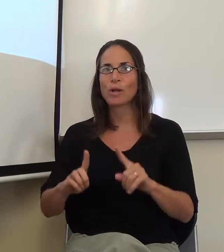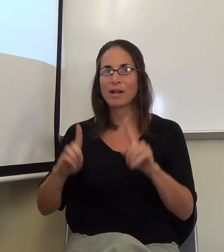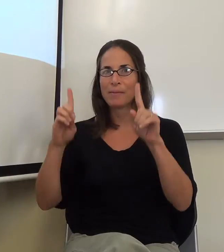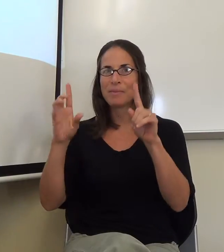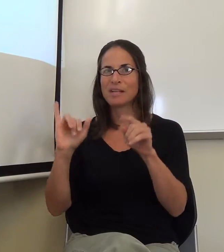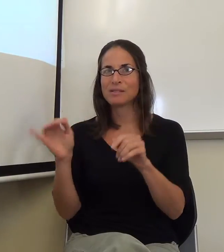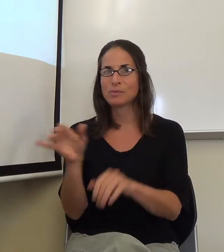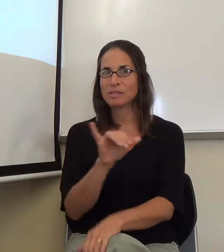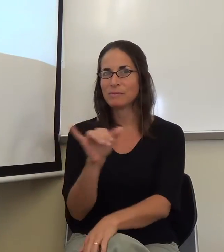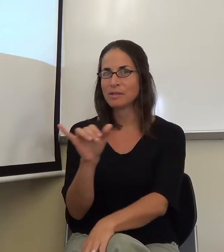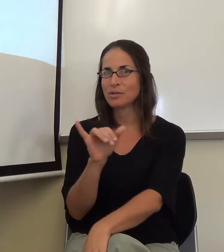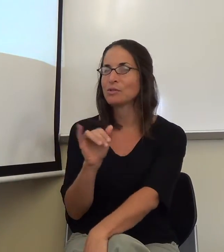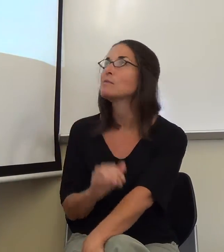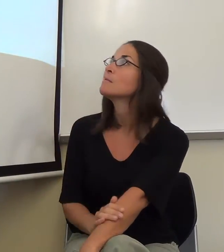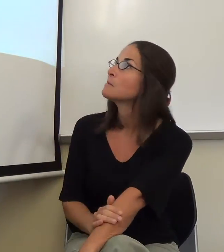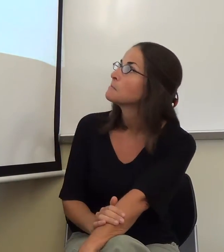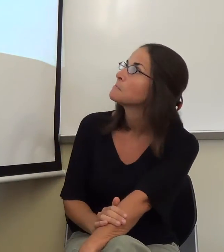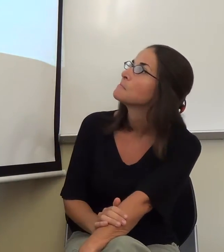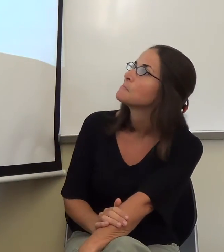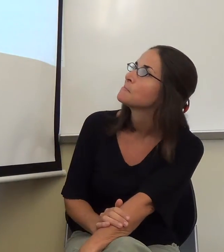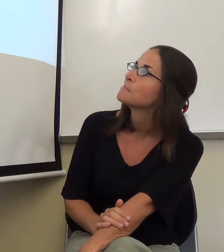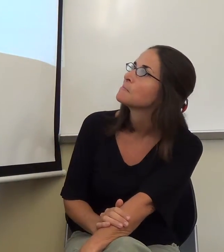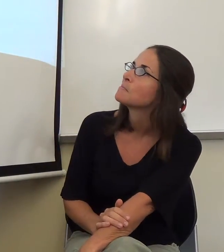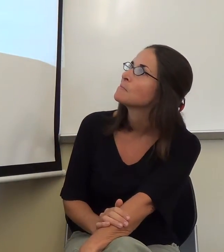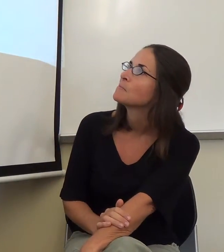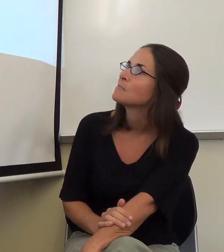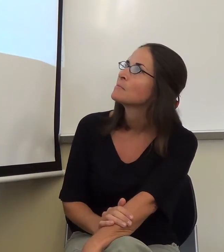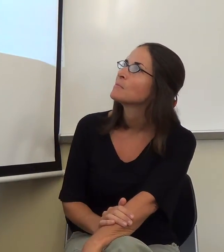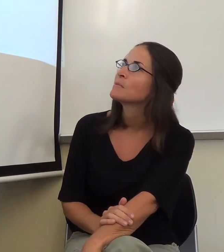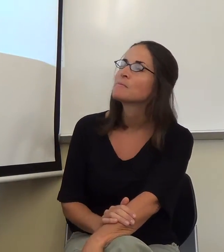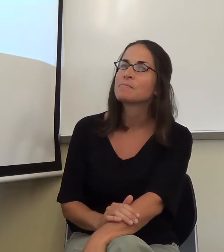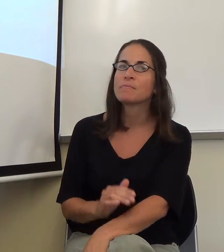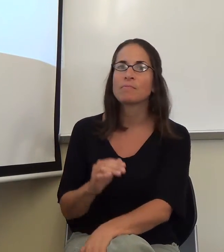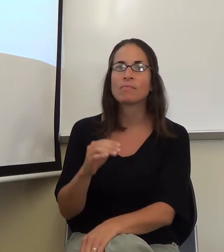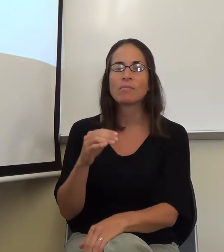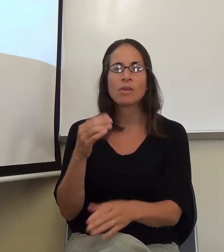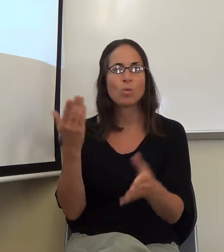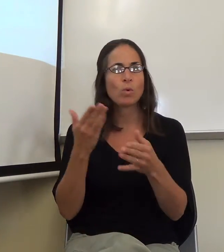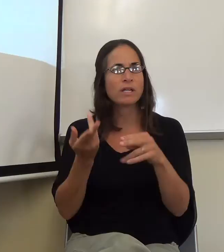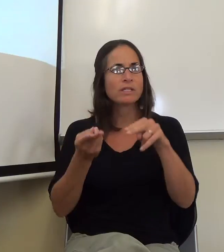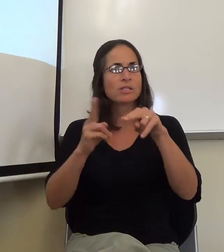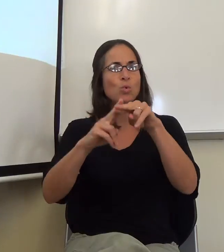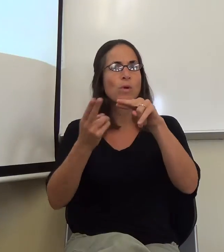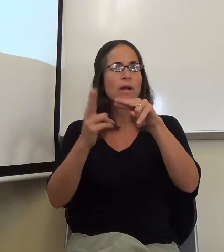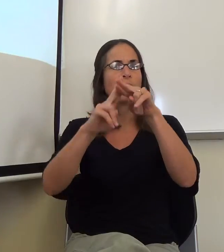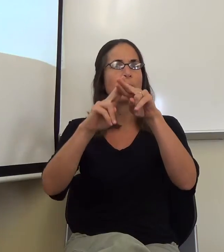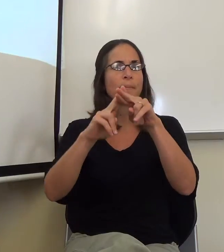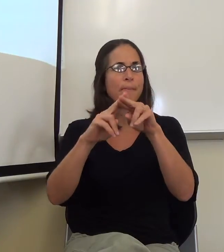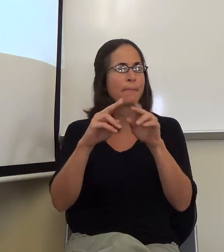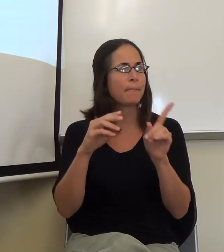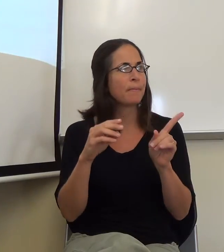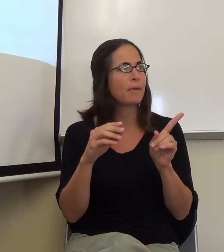say? What's going up? Does increasing works too or not? What? Does increasing works too or